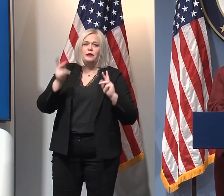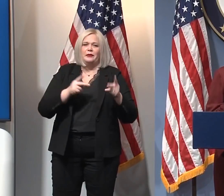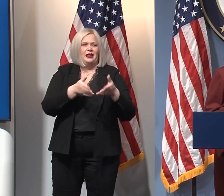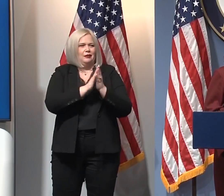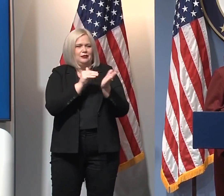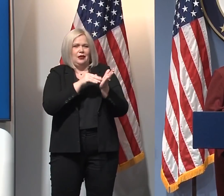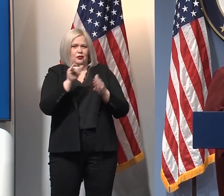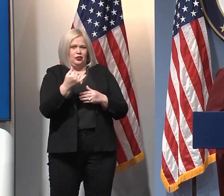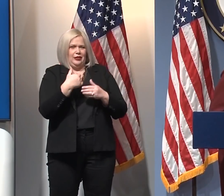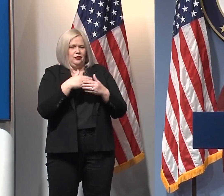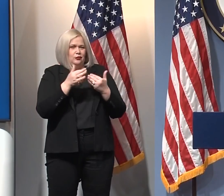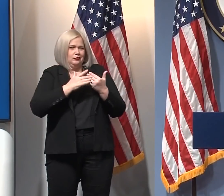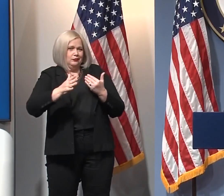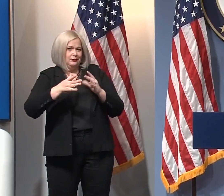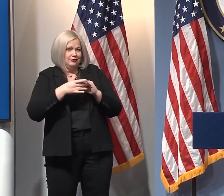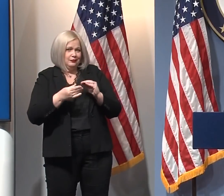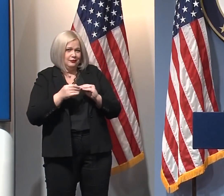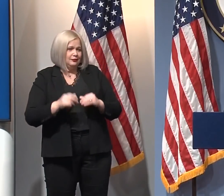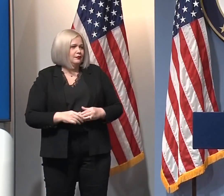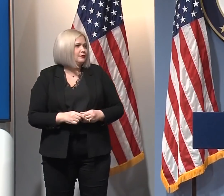Dr. J to answer the other parts of the question.